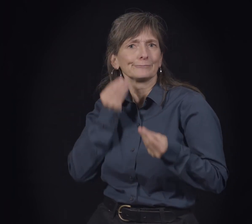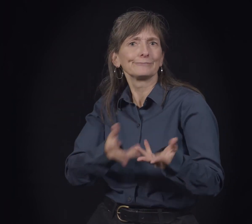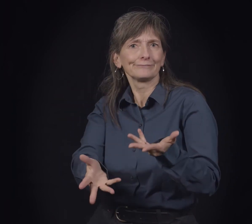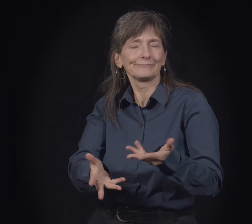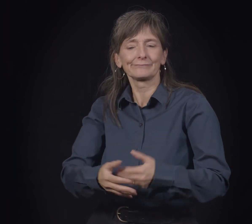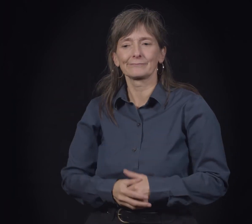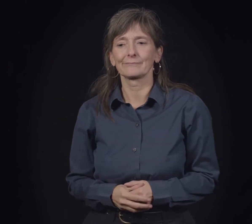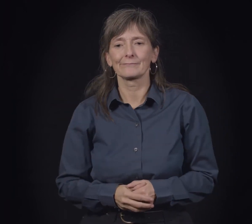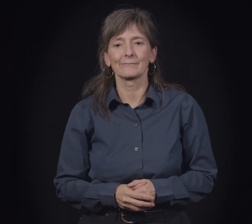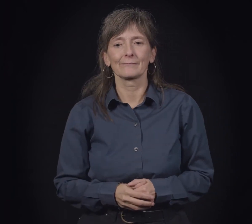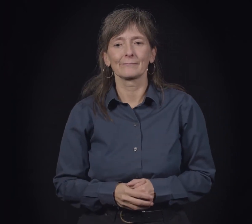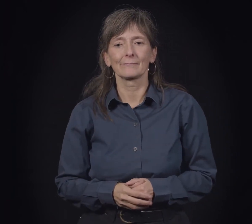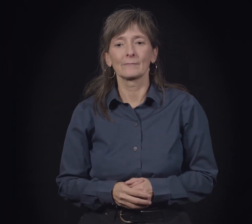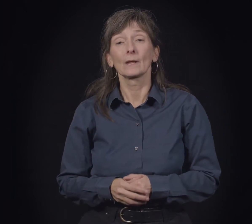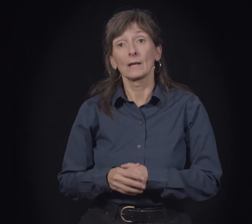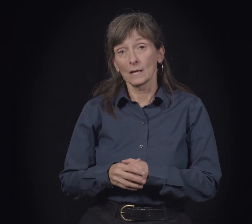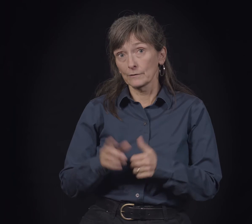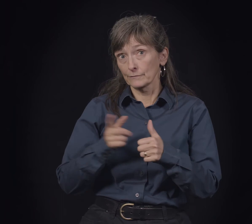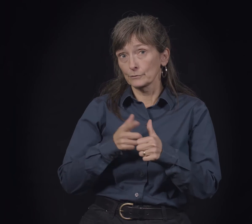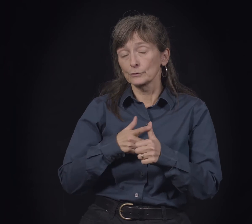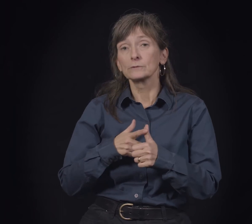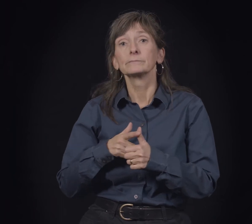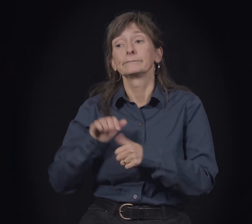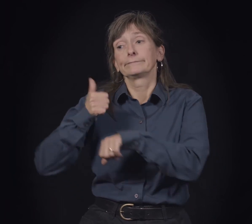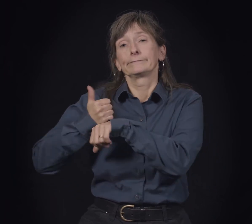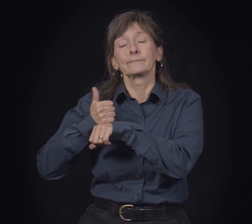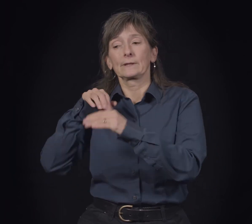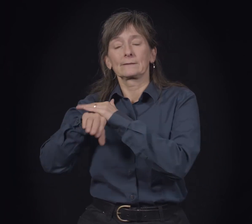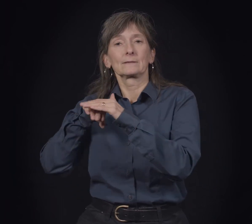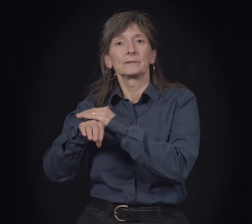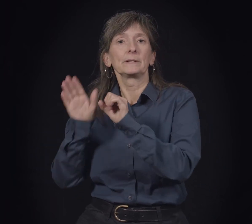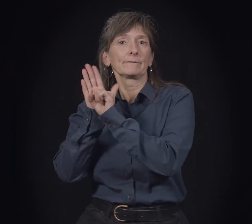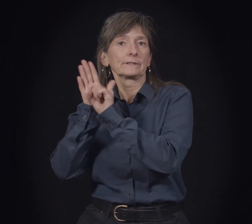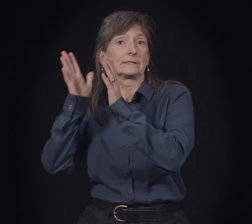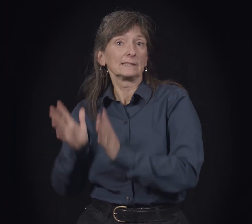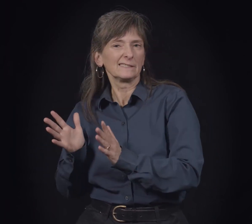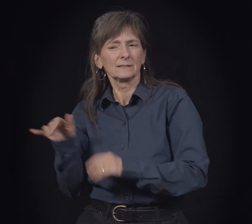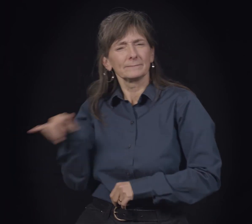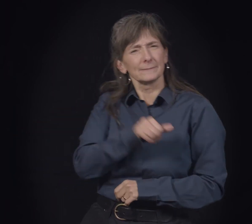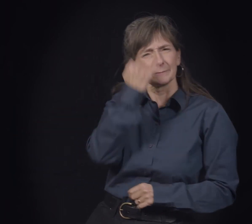create a position of the accessibility advocate, similar to the child and youth advocate.